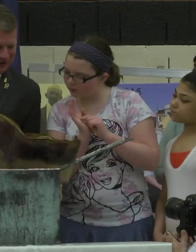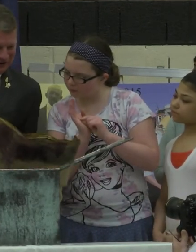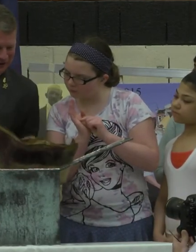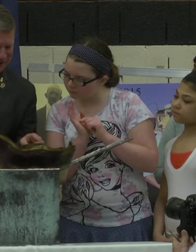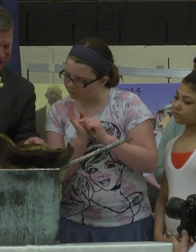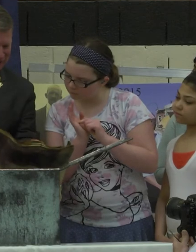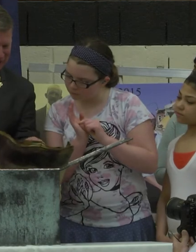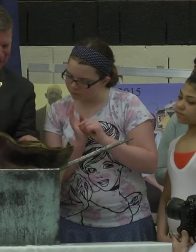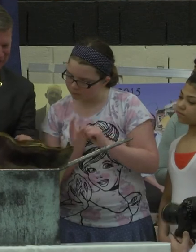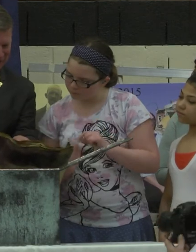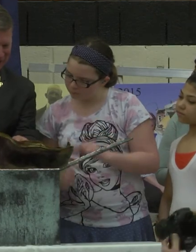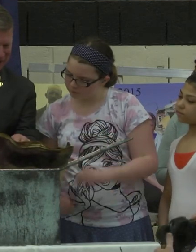It's a newspaper.